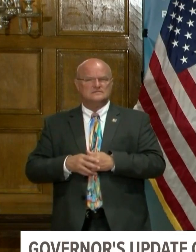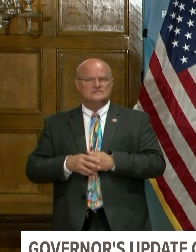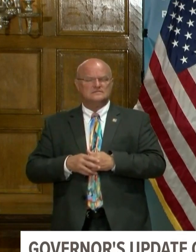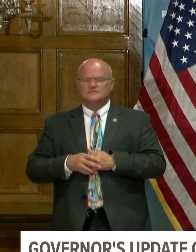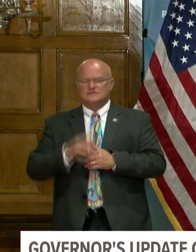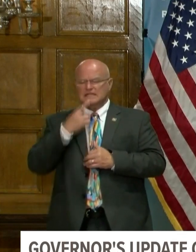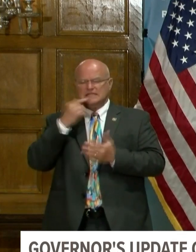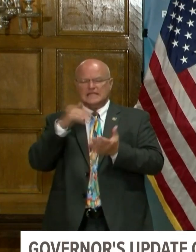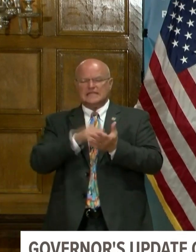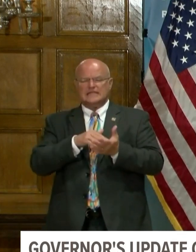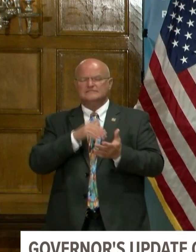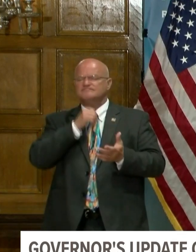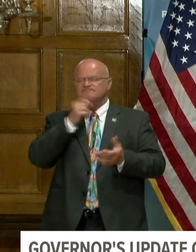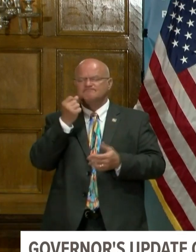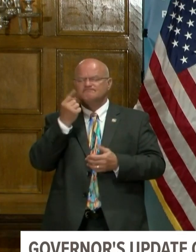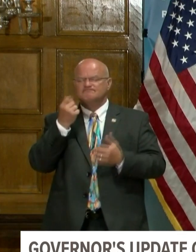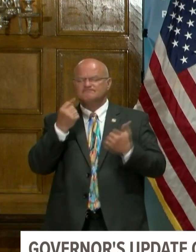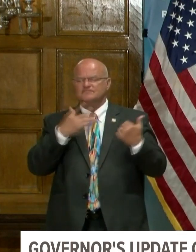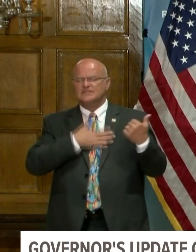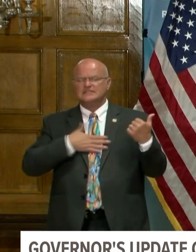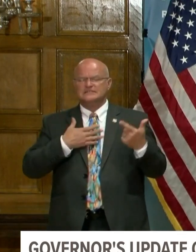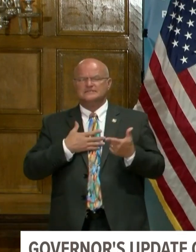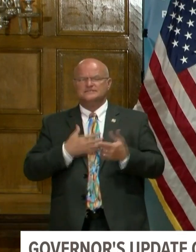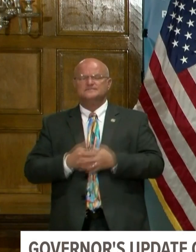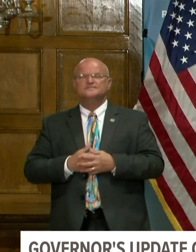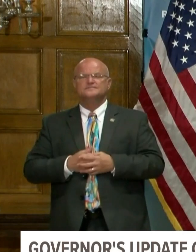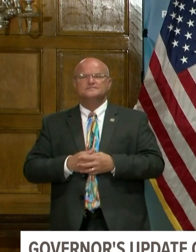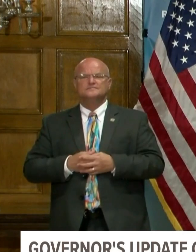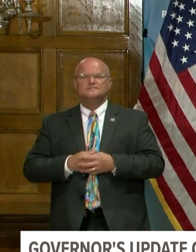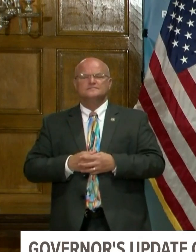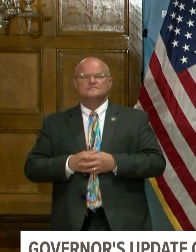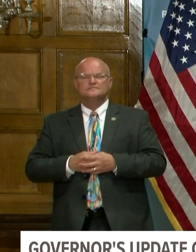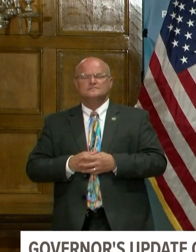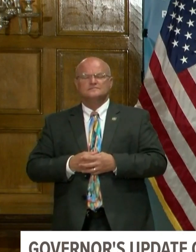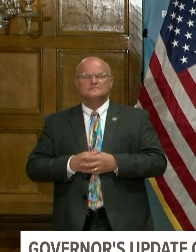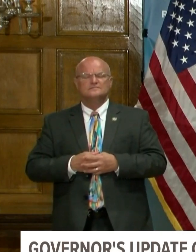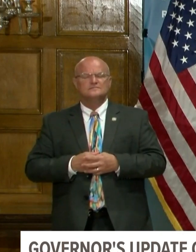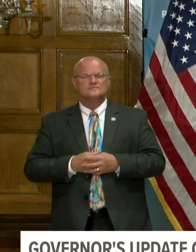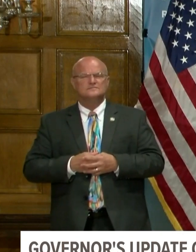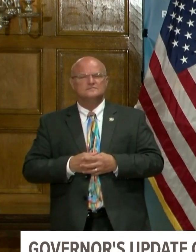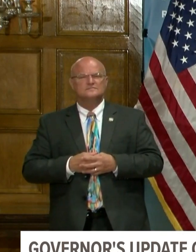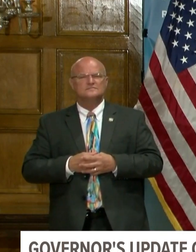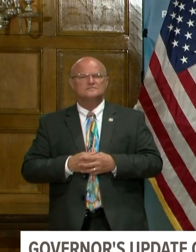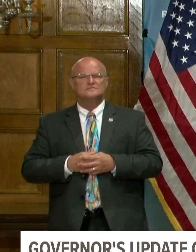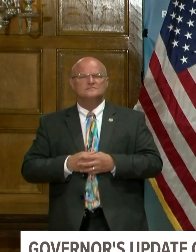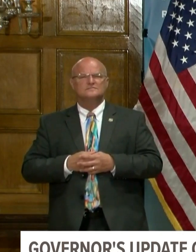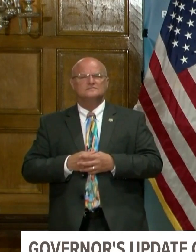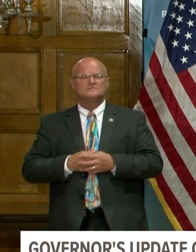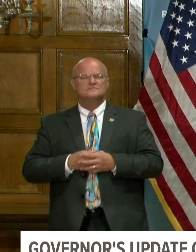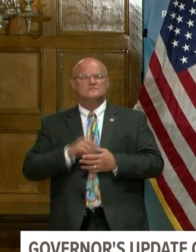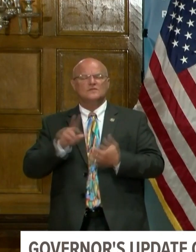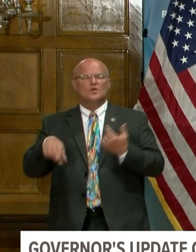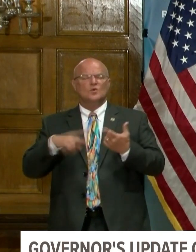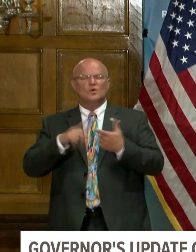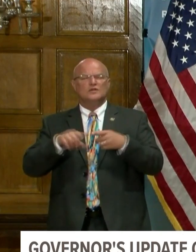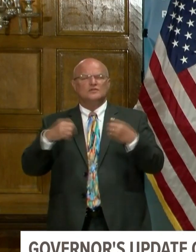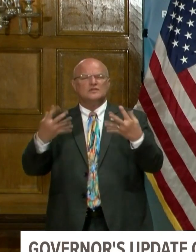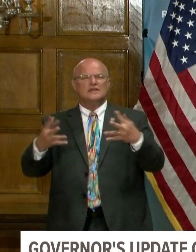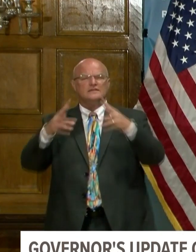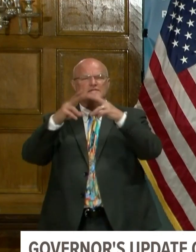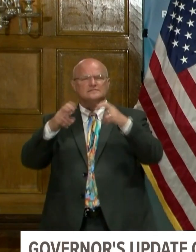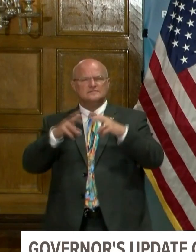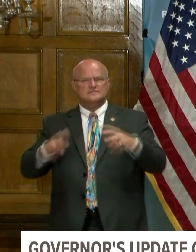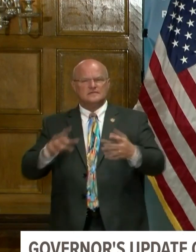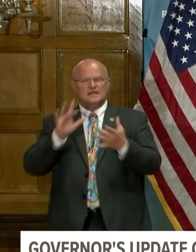I'm sorry, can you repeat that? I didn't quite hear you. Oh, sure. Sorry about that. So when you're giving the breakdown